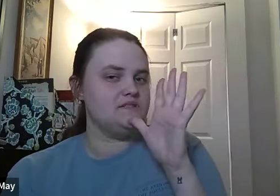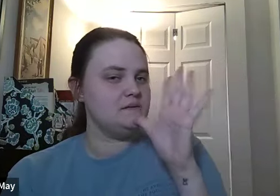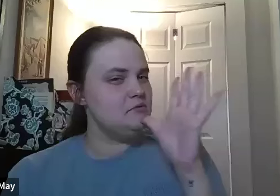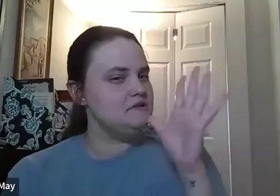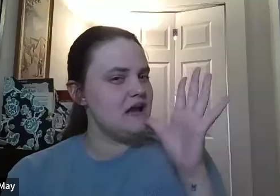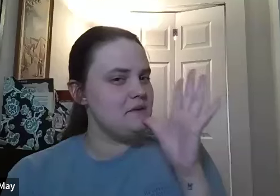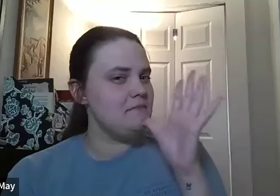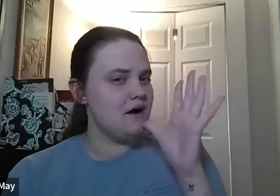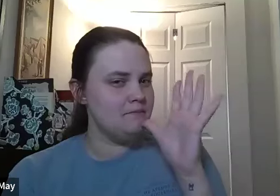Some people will tap at mom.